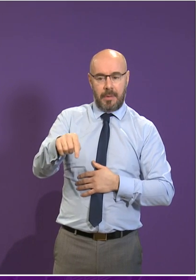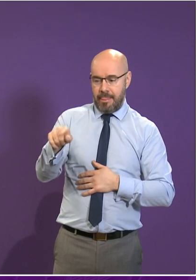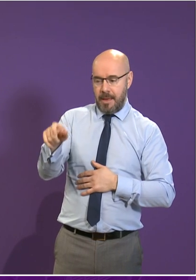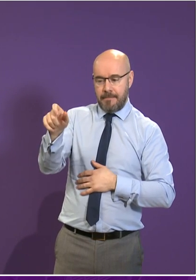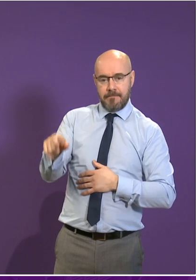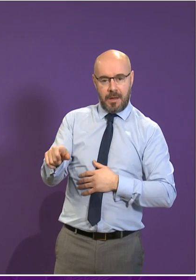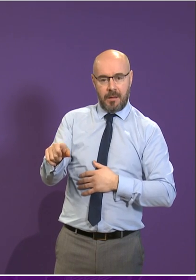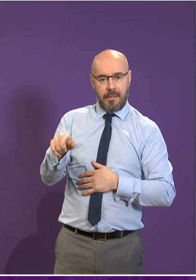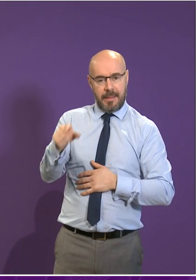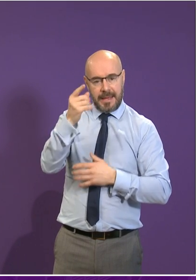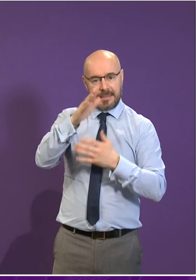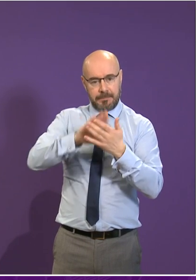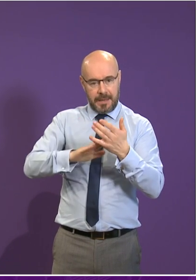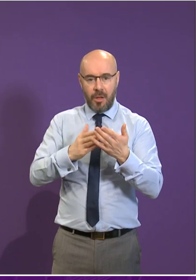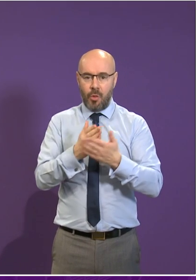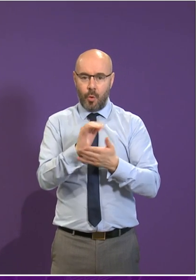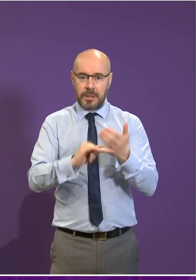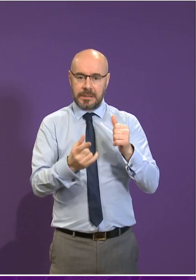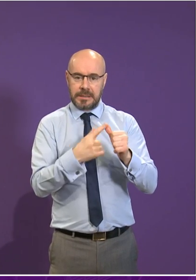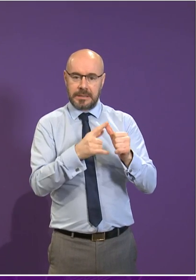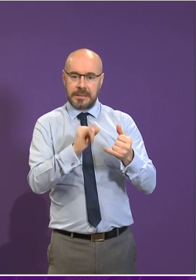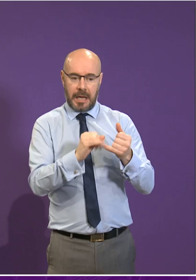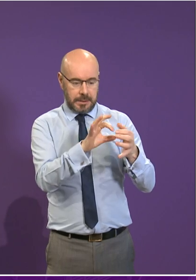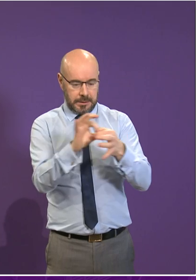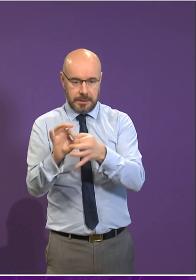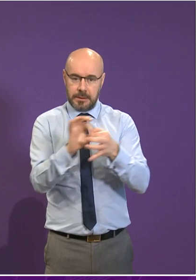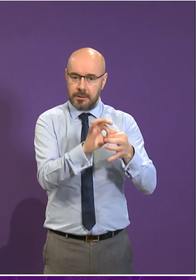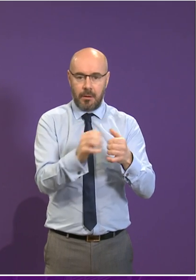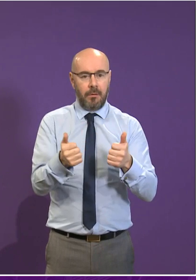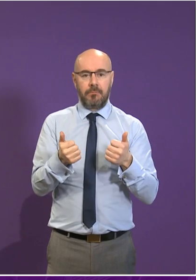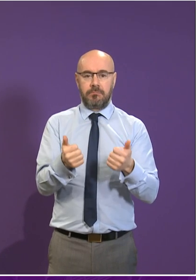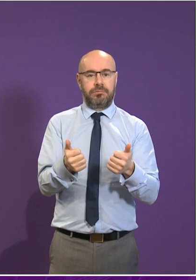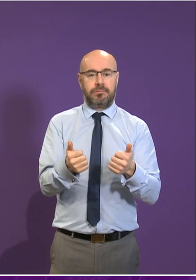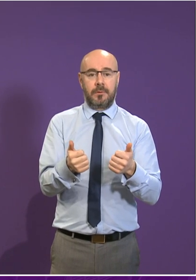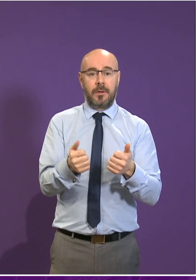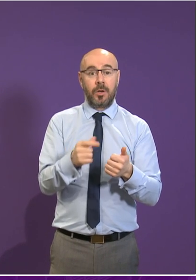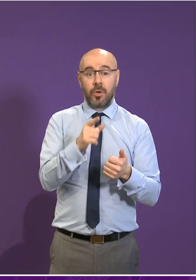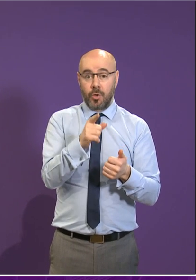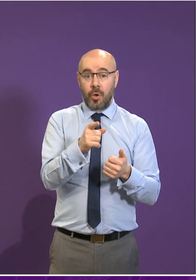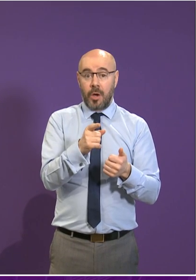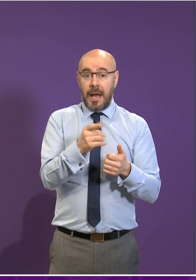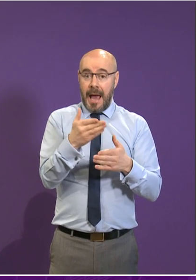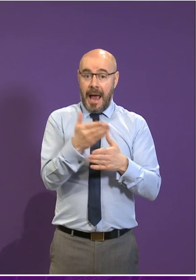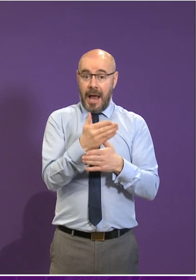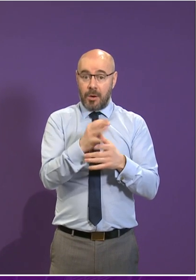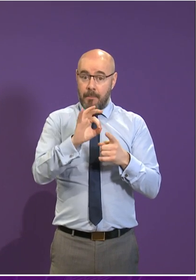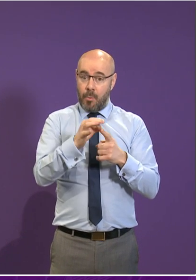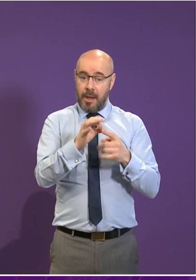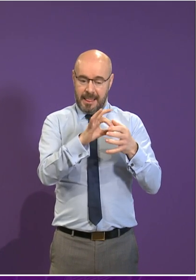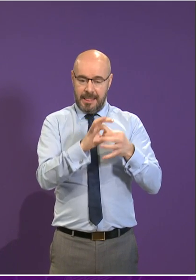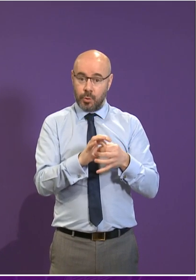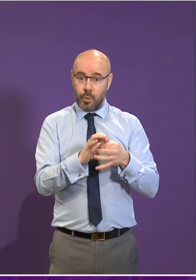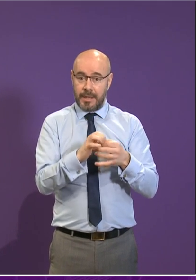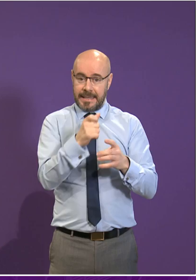experienced young people are dealt with through SAS. Now, there's an action point about disabled students going through that application process